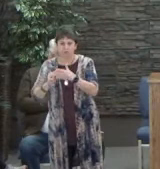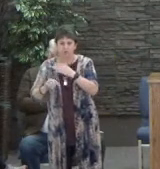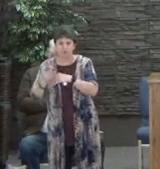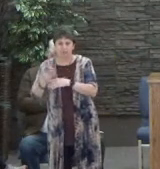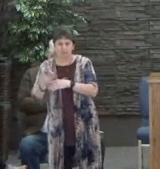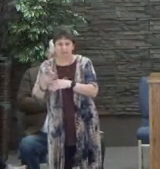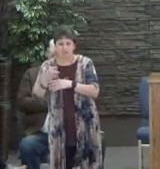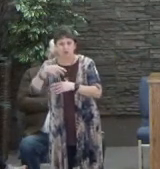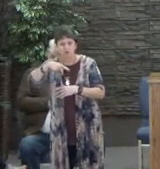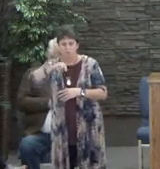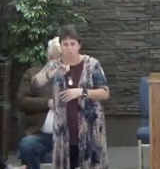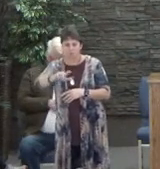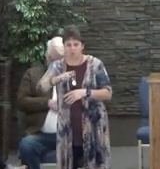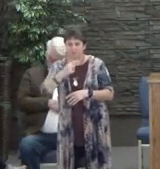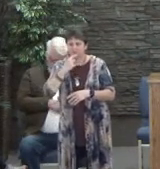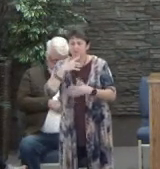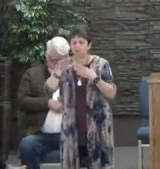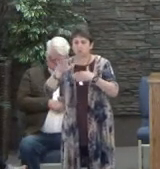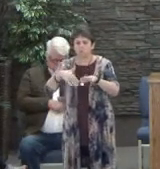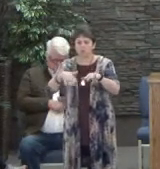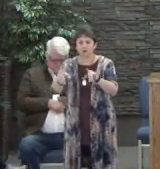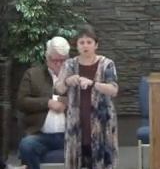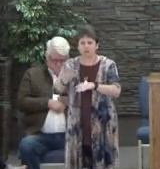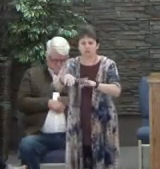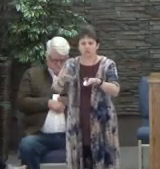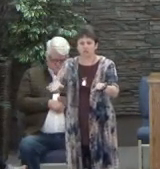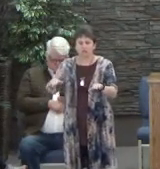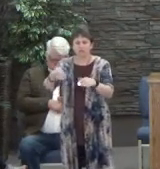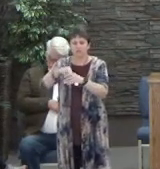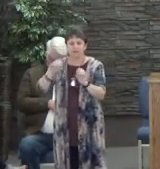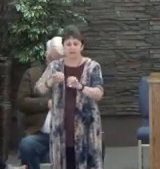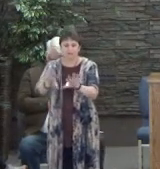8, Paul says this, "Walk as children of light.